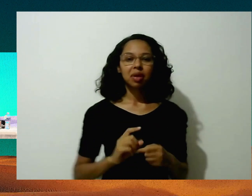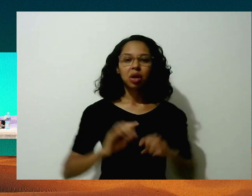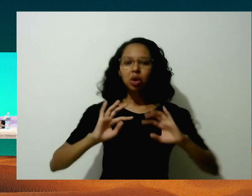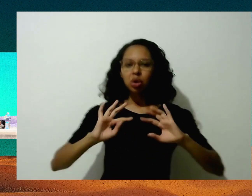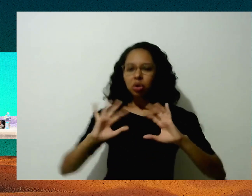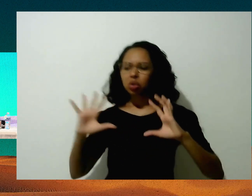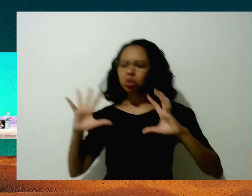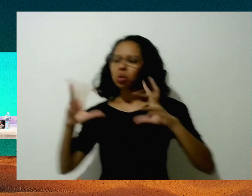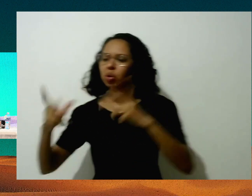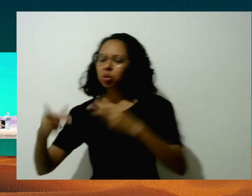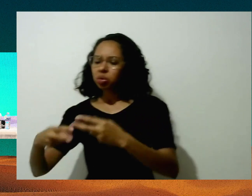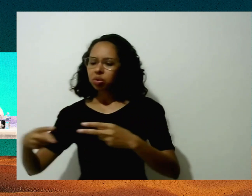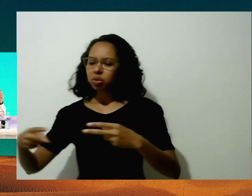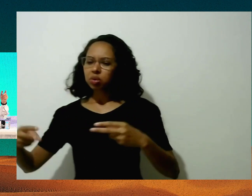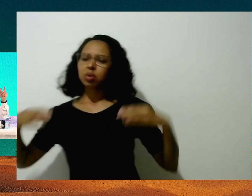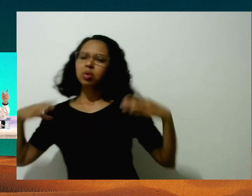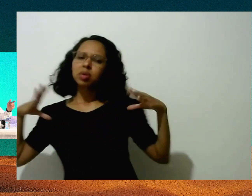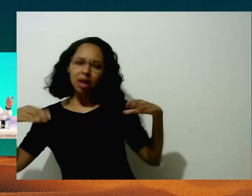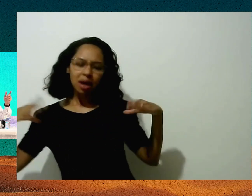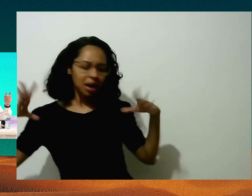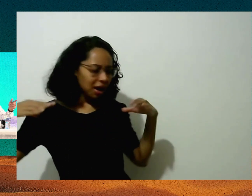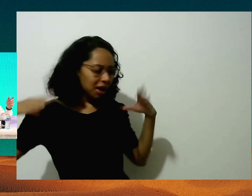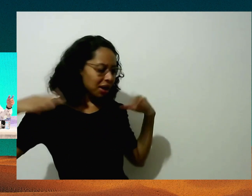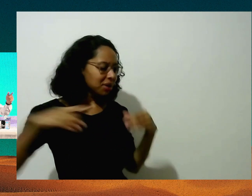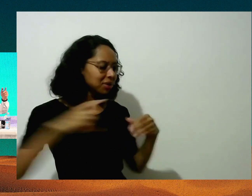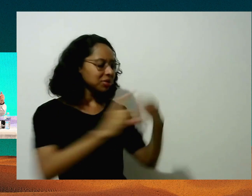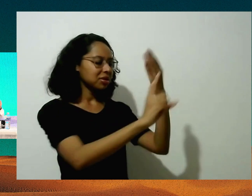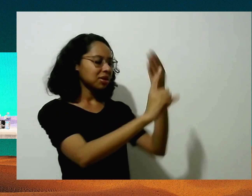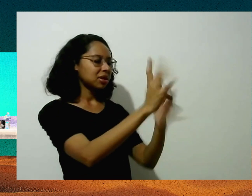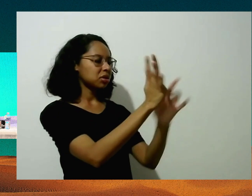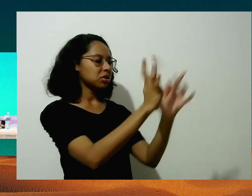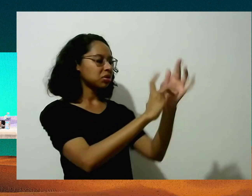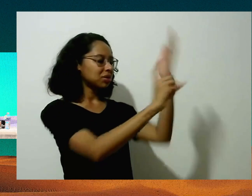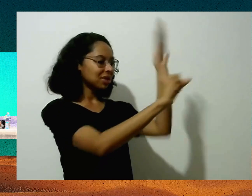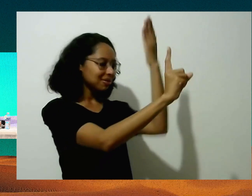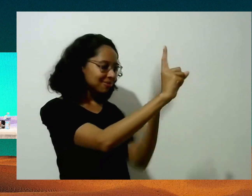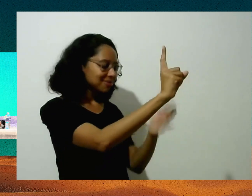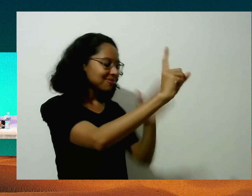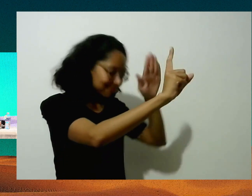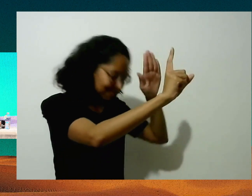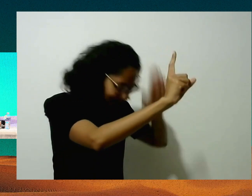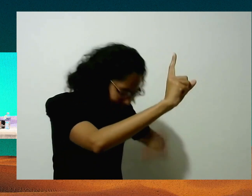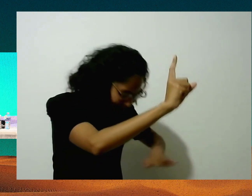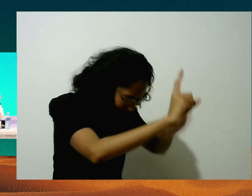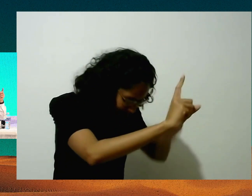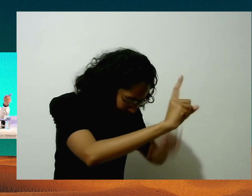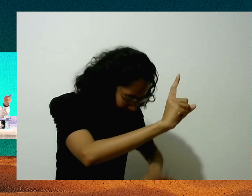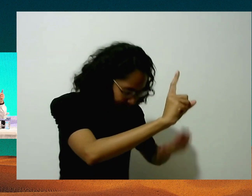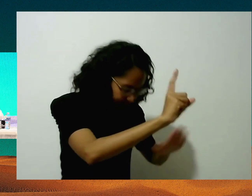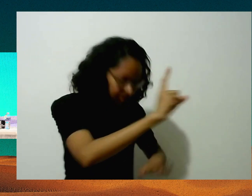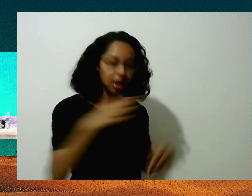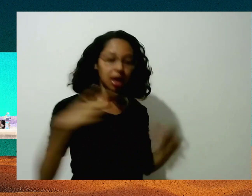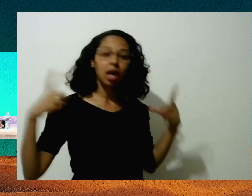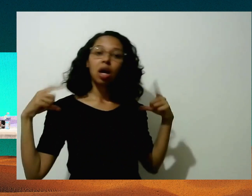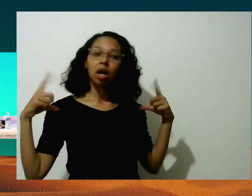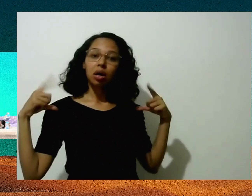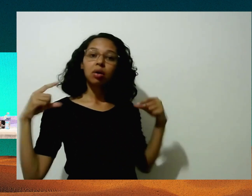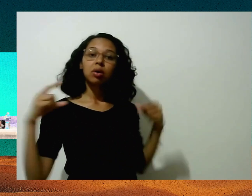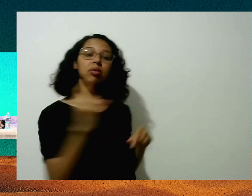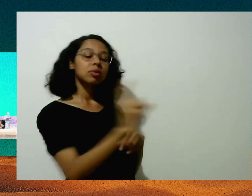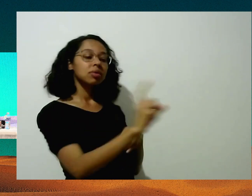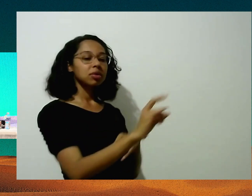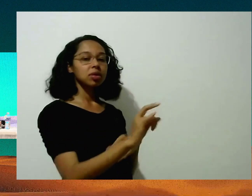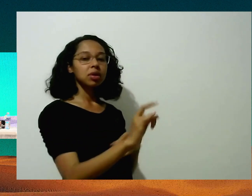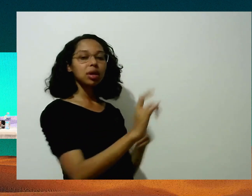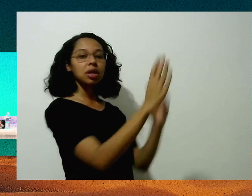de Deus o adorem, Let all the angels of God worship him, inclusive Satanás. including Satan.